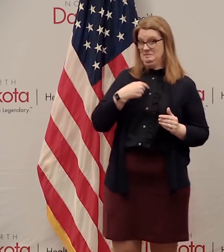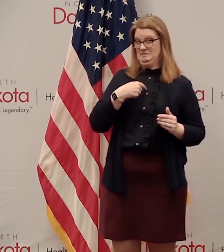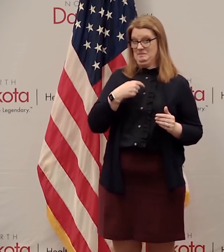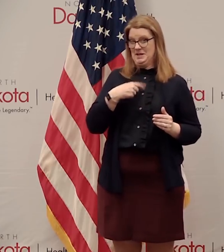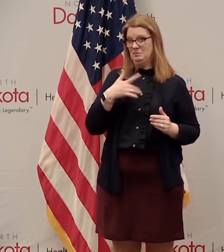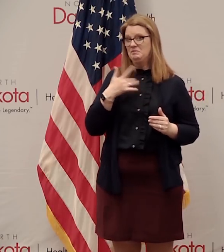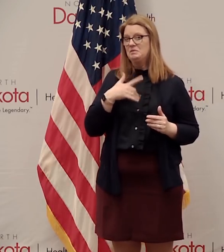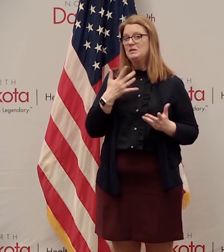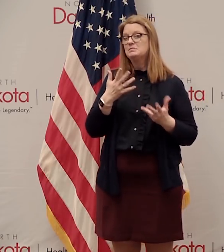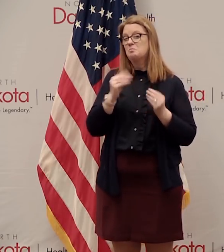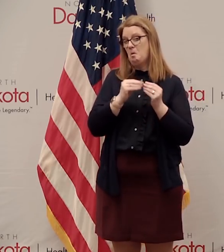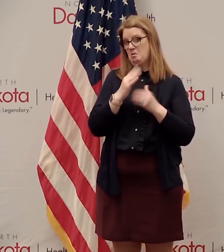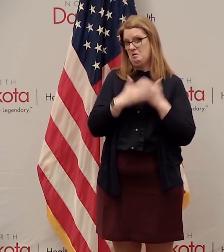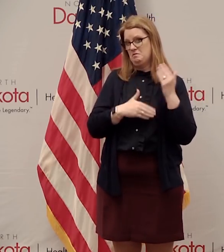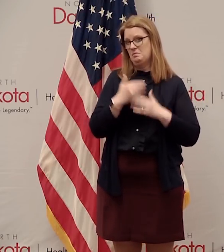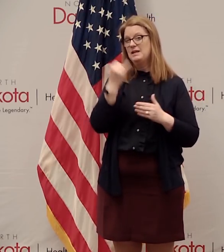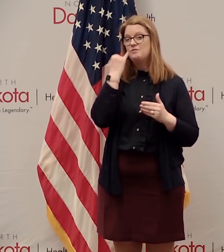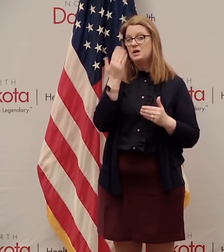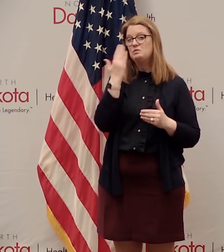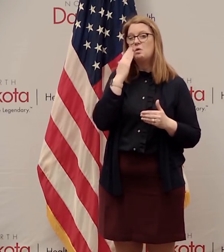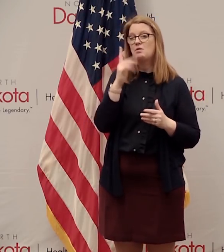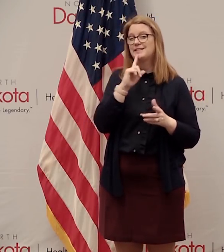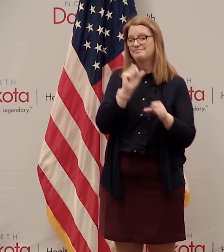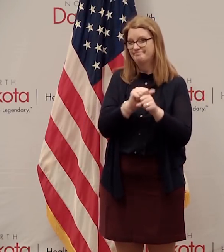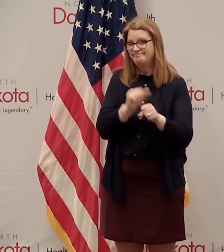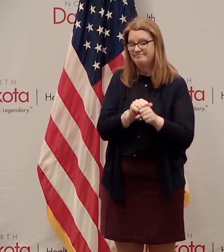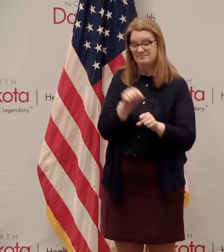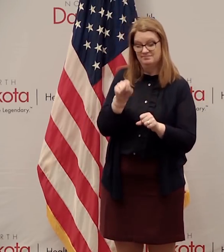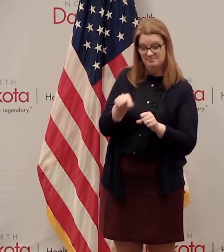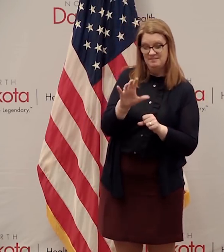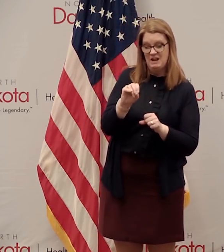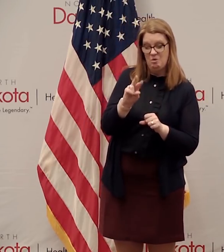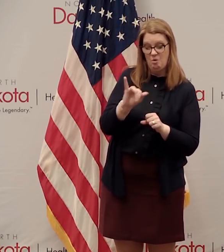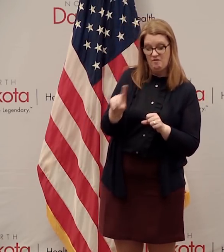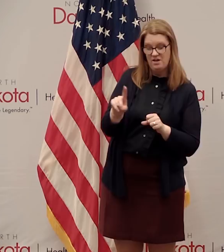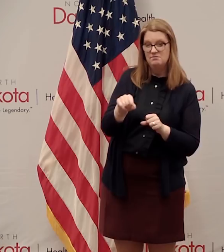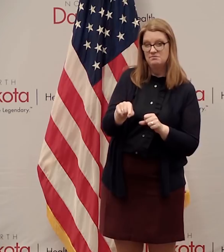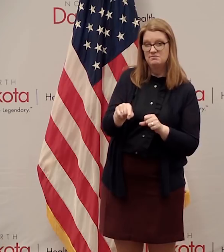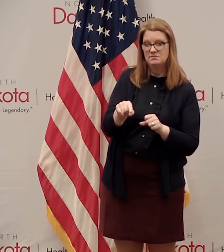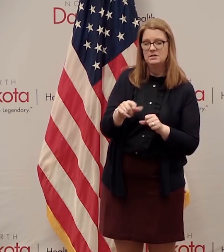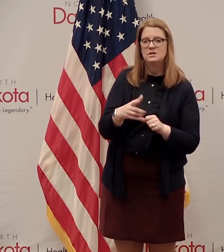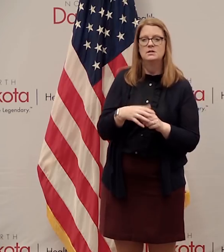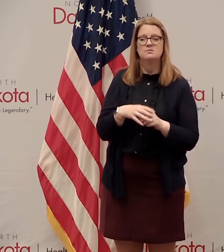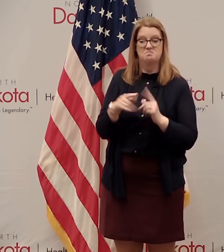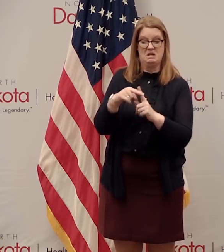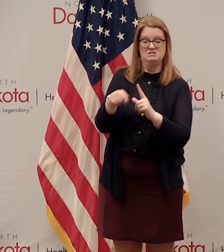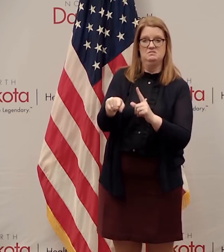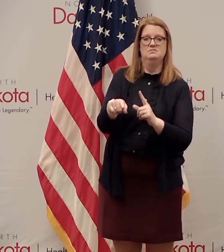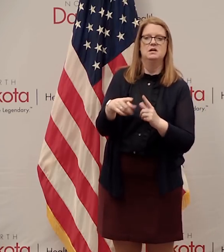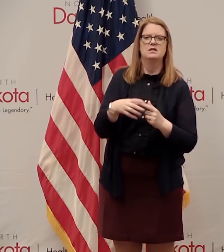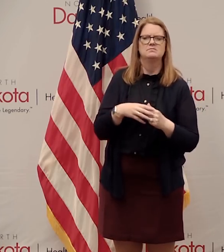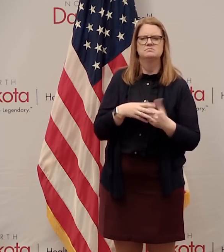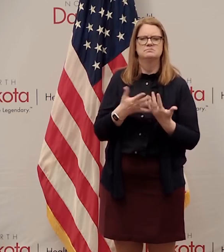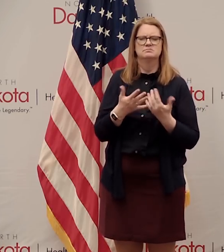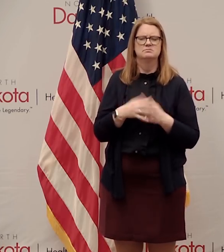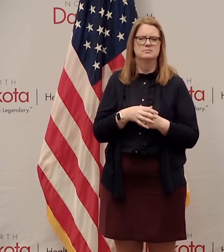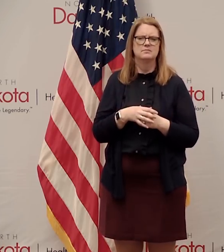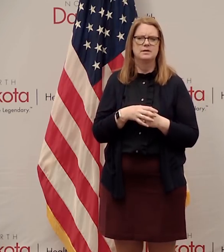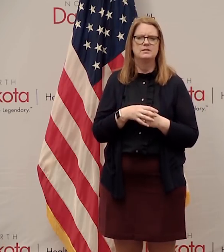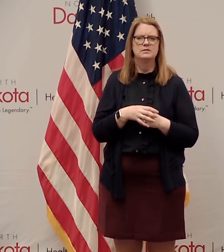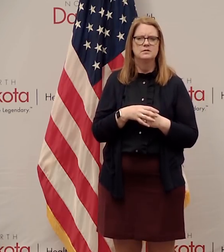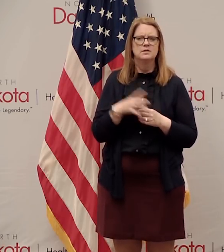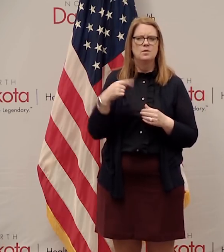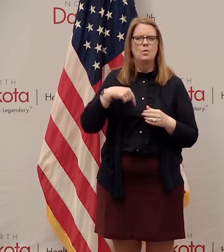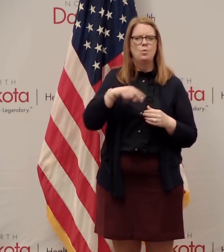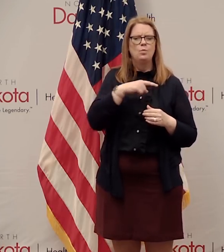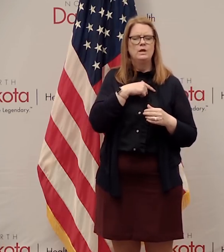data, and so we don't have any. There's been no discussion or plans around to do that. I do think that we do have to